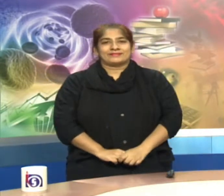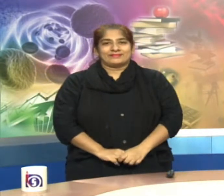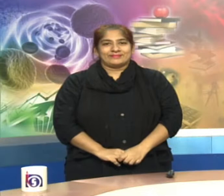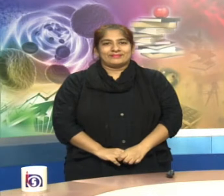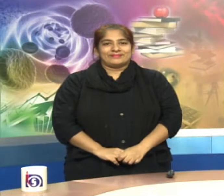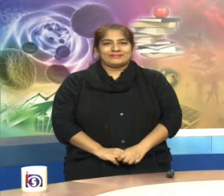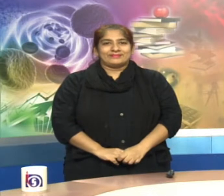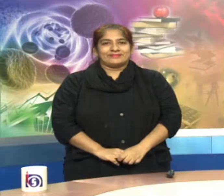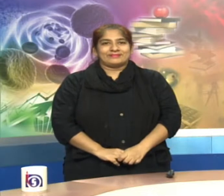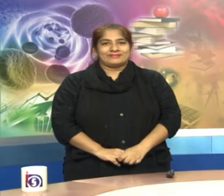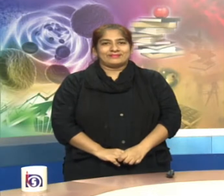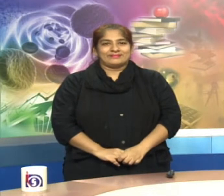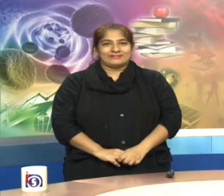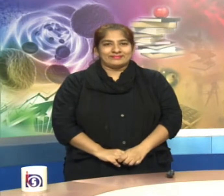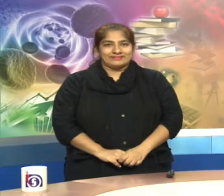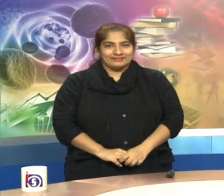the identified sponsors.